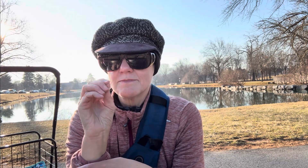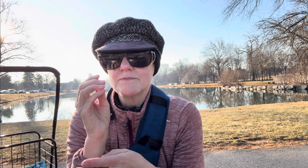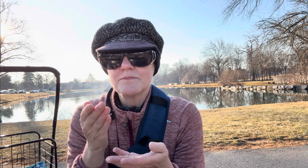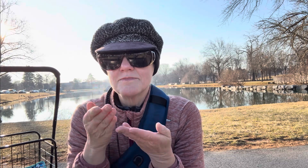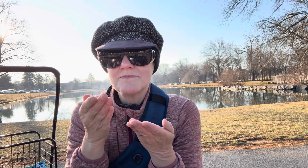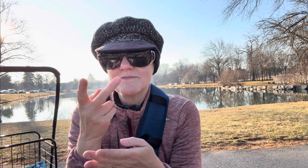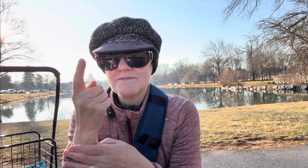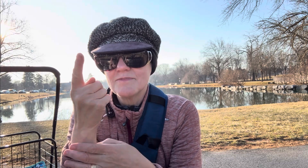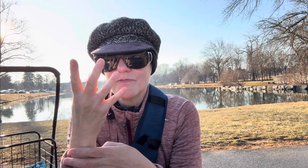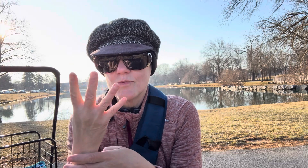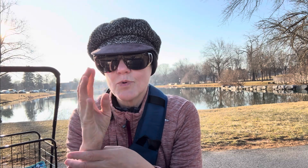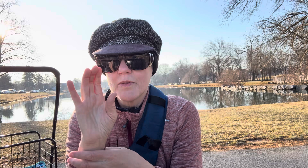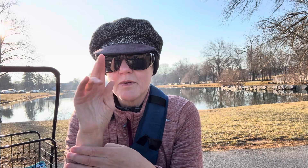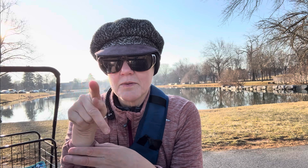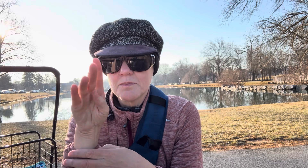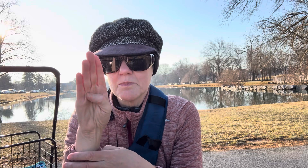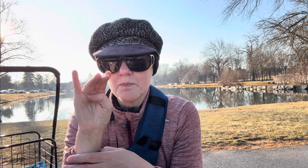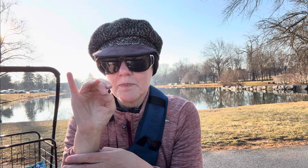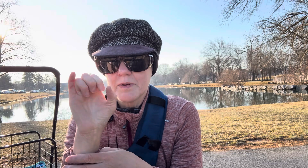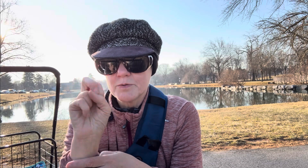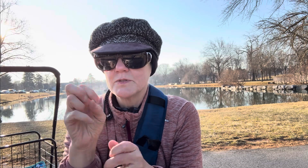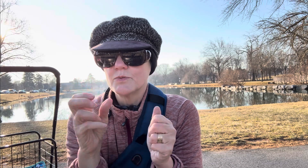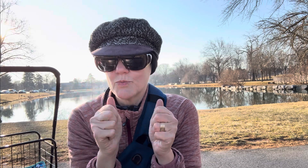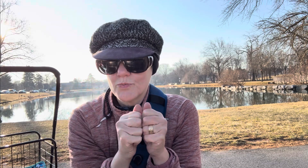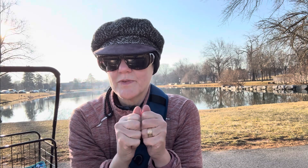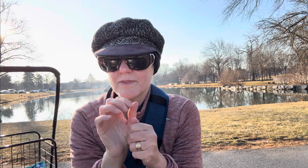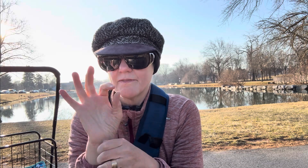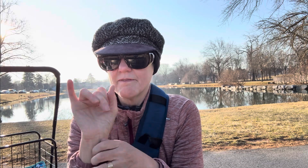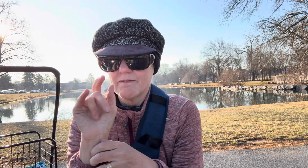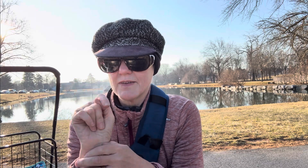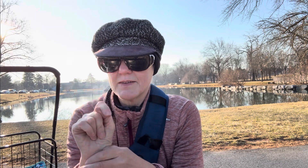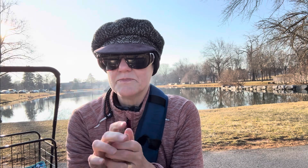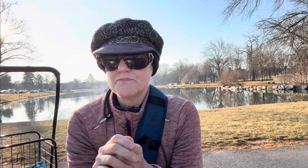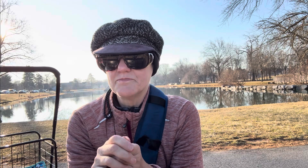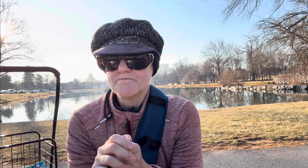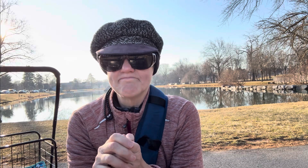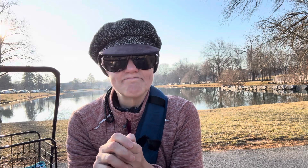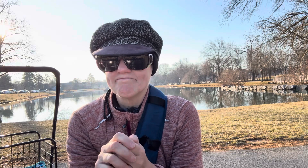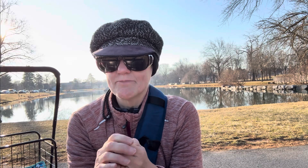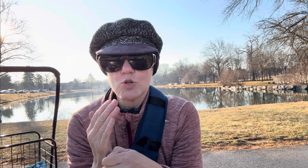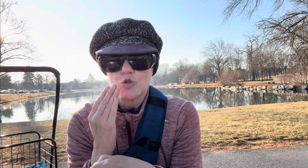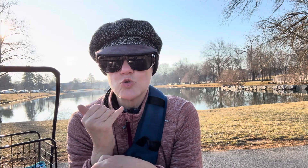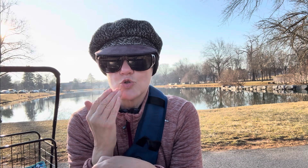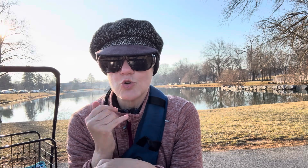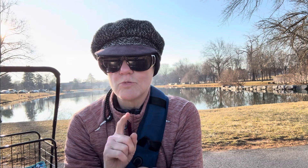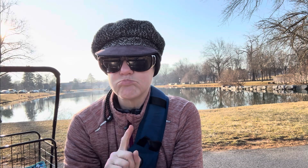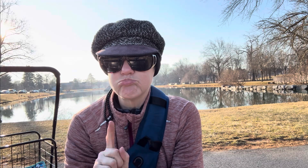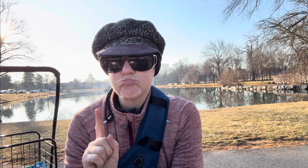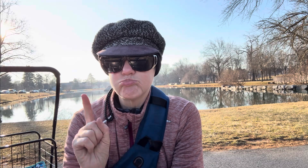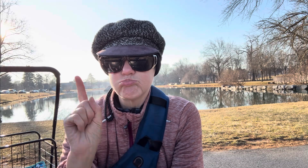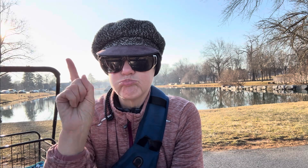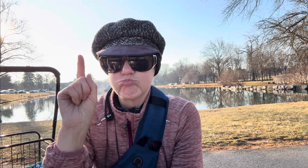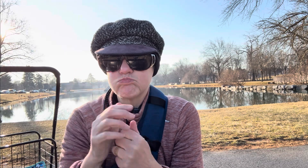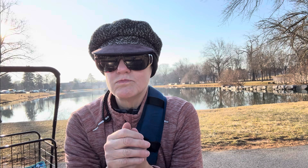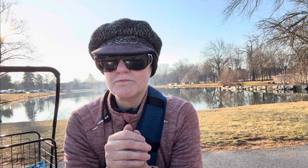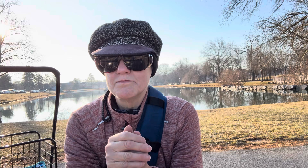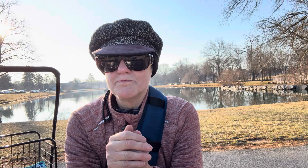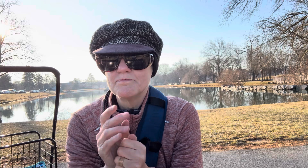Typically, that's what keto tells you to eat, a fourth a cup with a fat. His sugar spikes. He